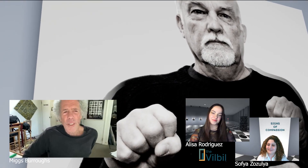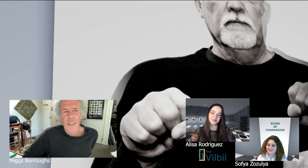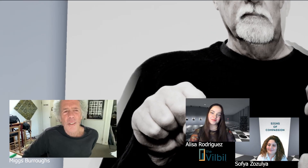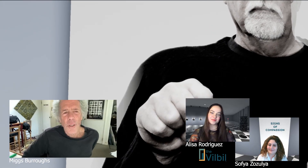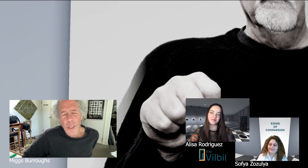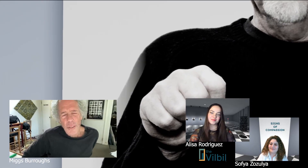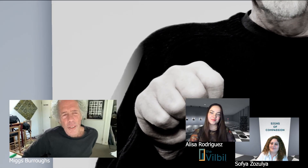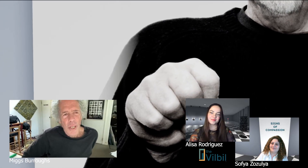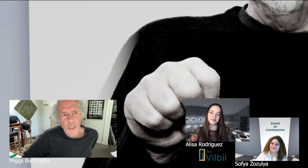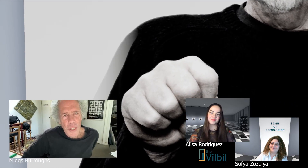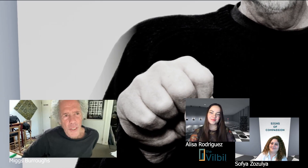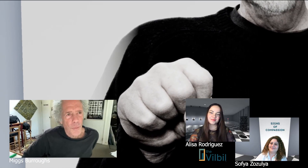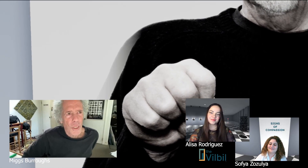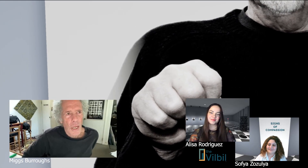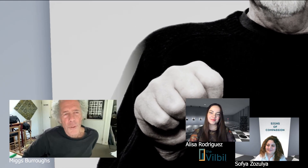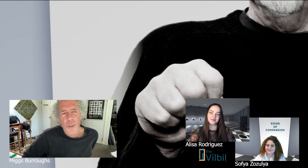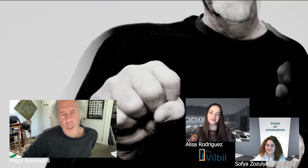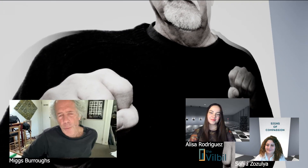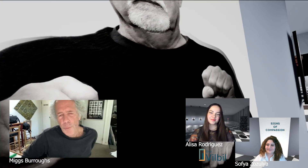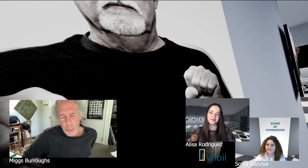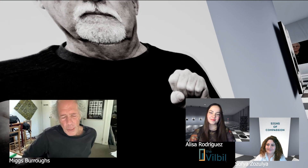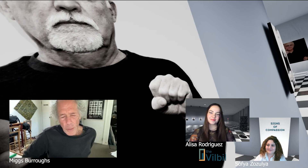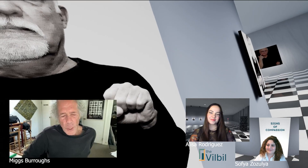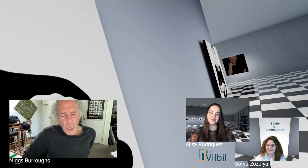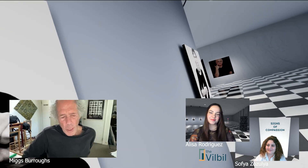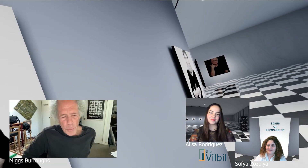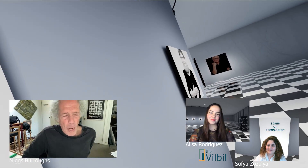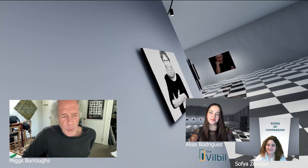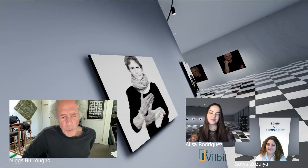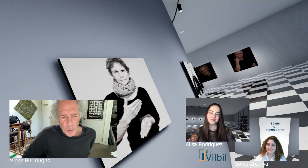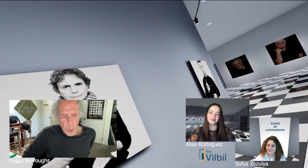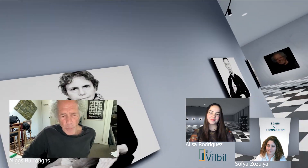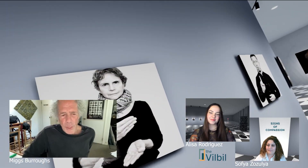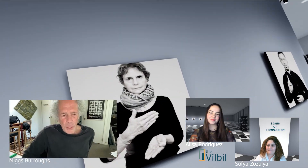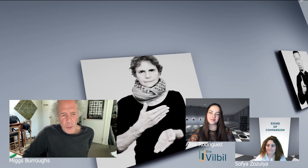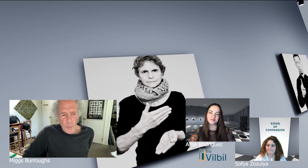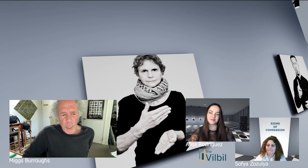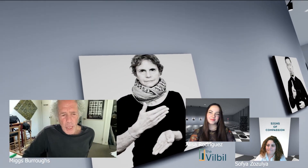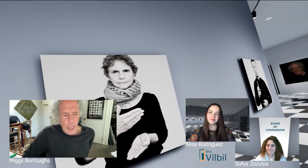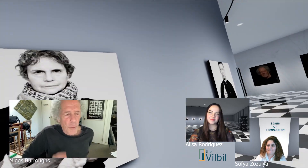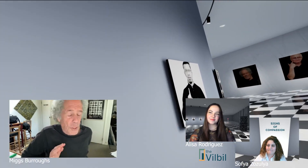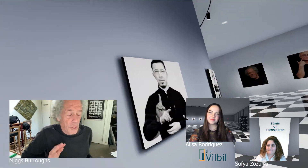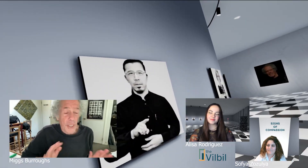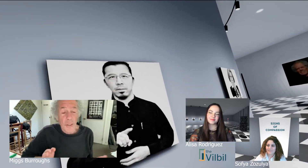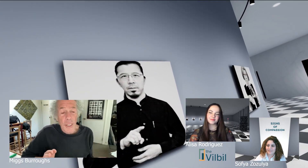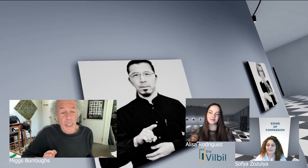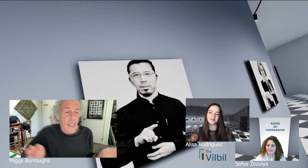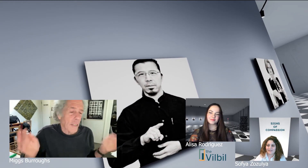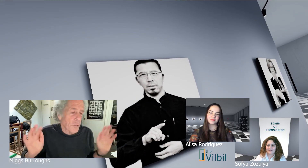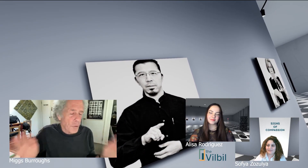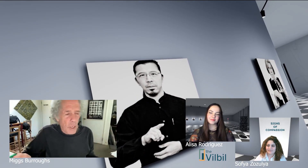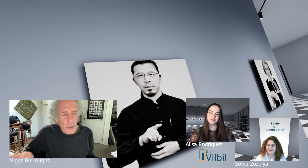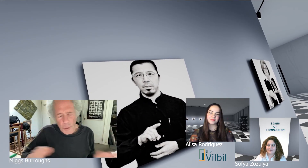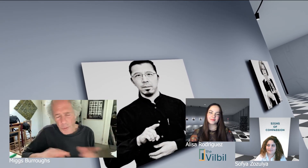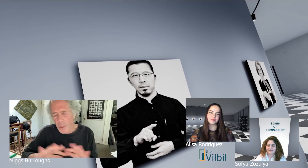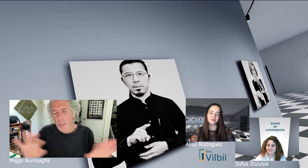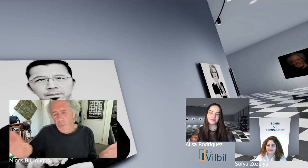a crime. Well, in their eyes, I was trespassing. I was on somebody's property I shouldn't have been on. I wasn't stealing. I didn't have drugs. It wasn't a